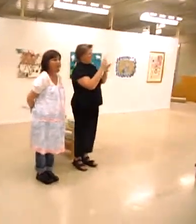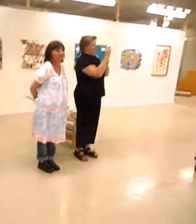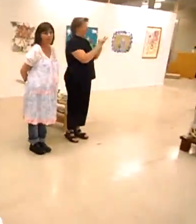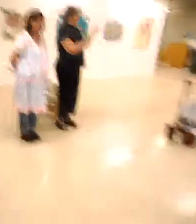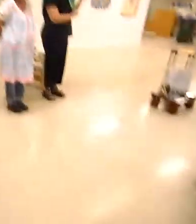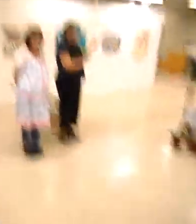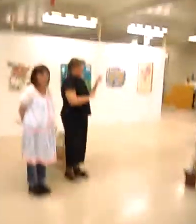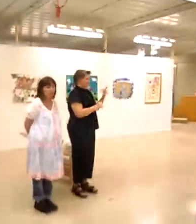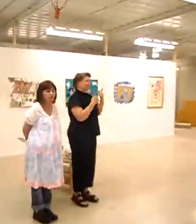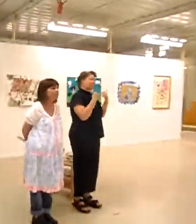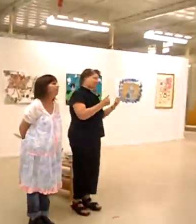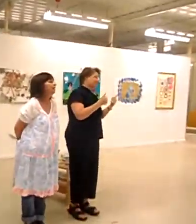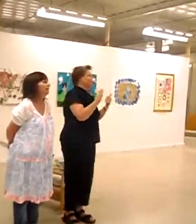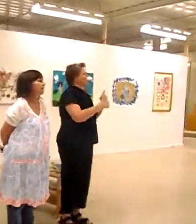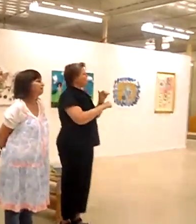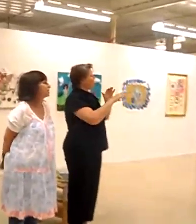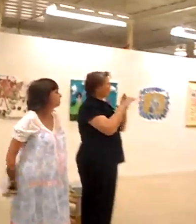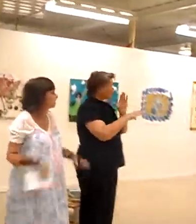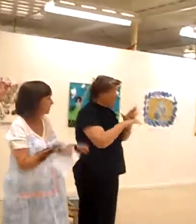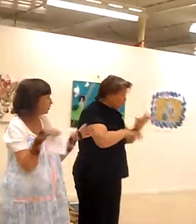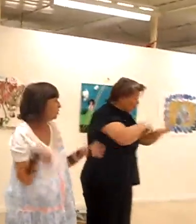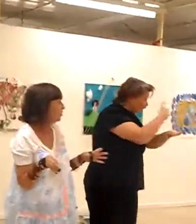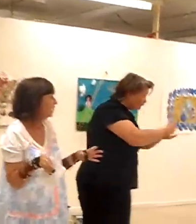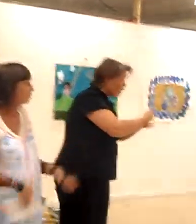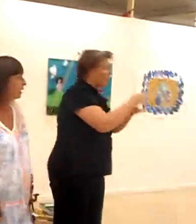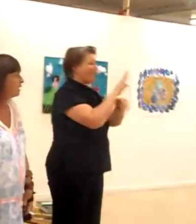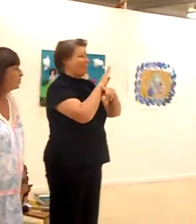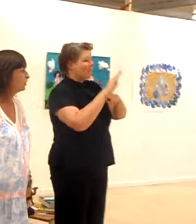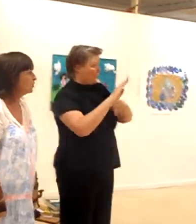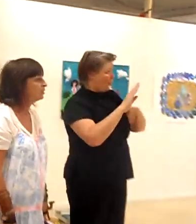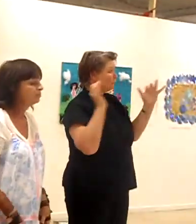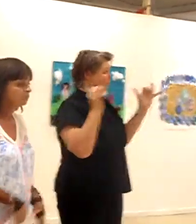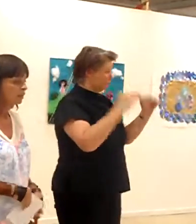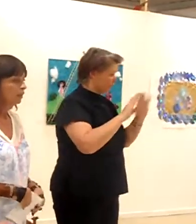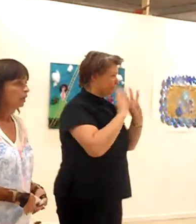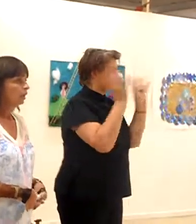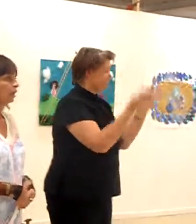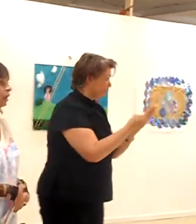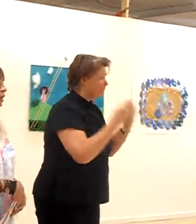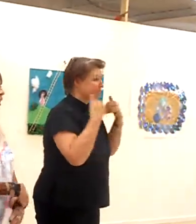commission and the federal board. Just to let you know that we are moving on.